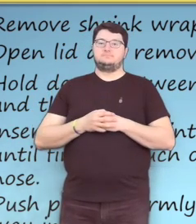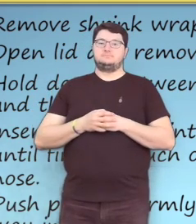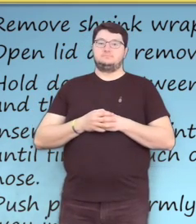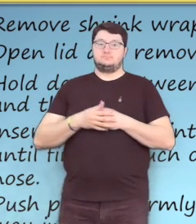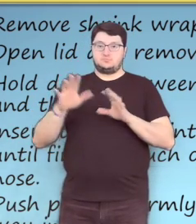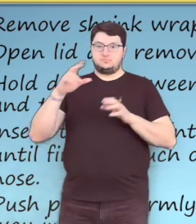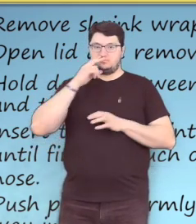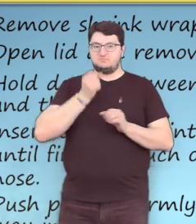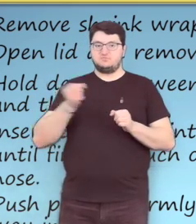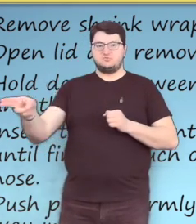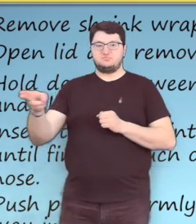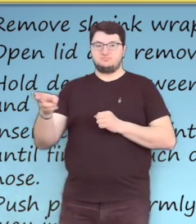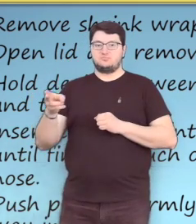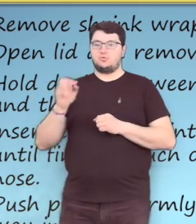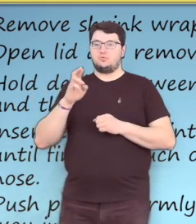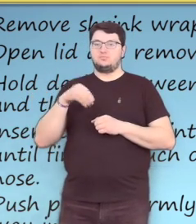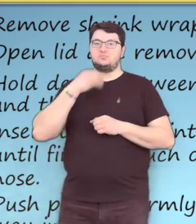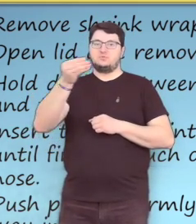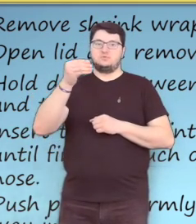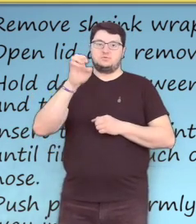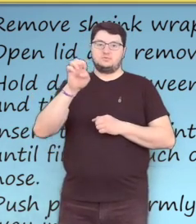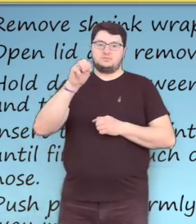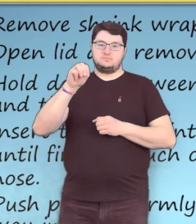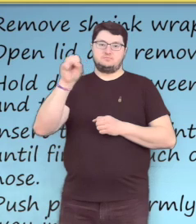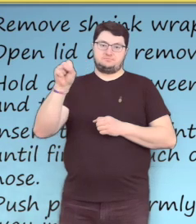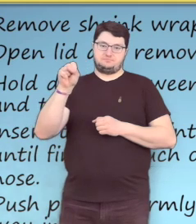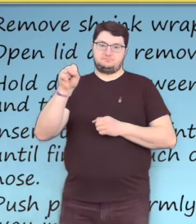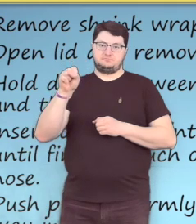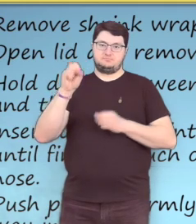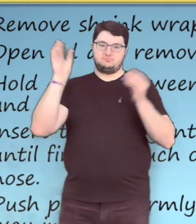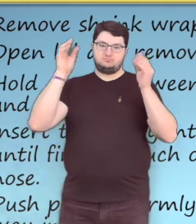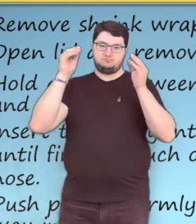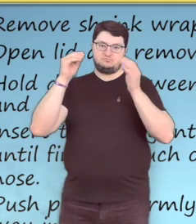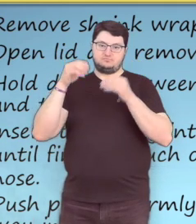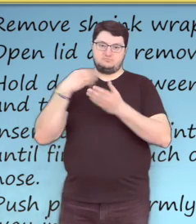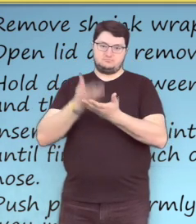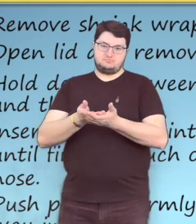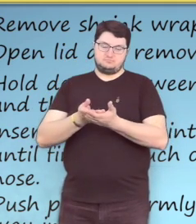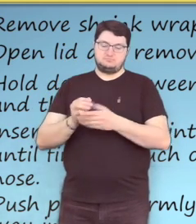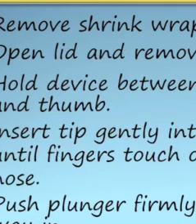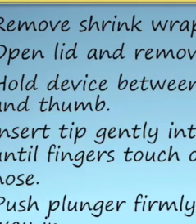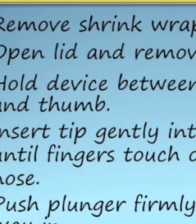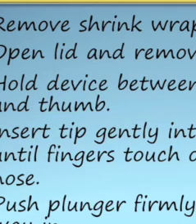Discard the device and tube or give to EMS personnel when they arrive.